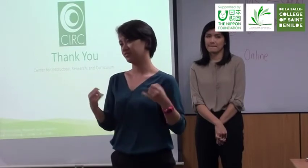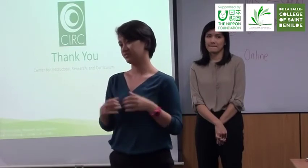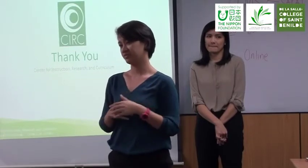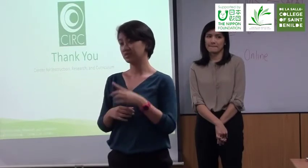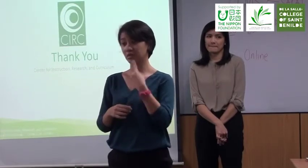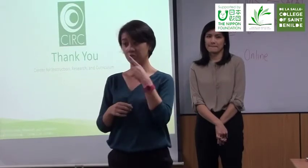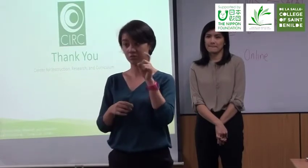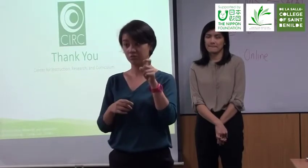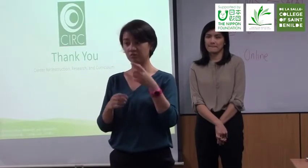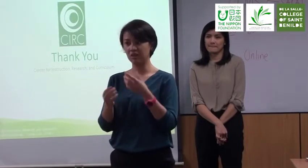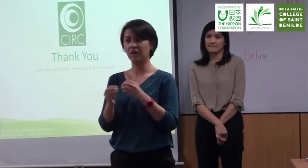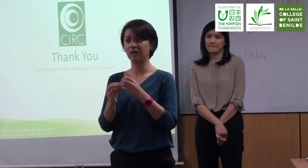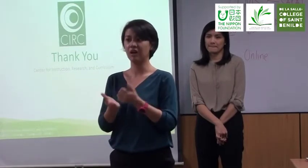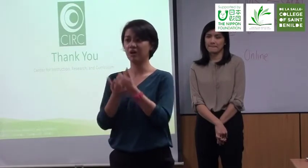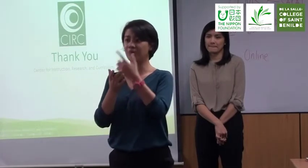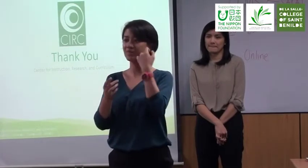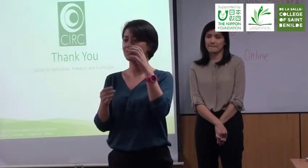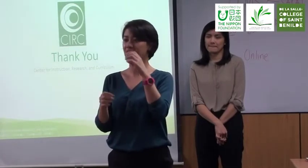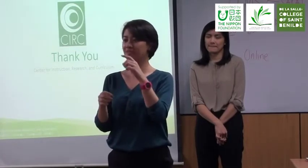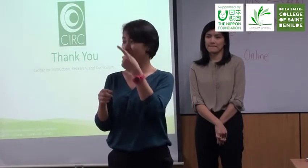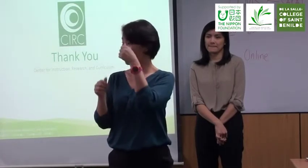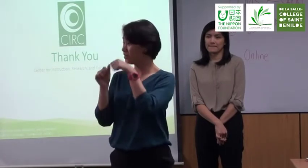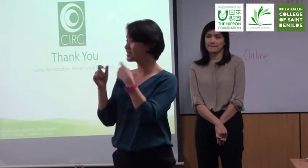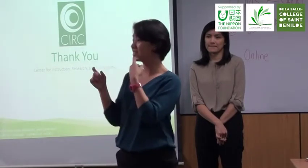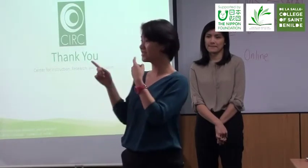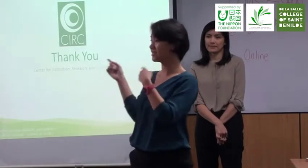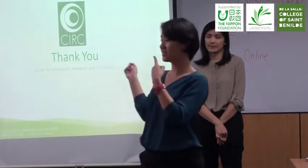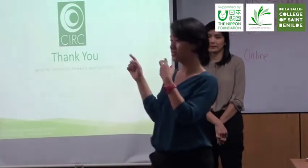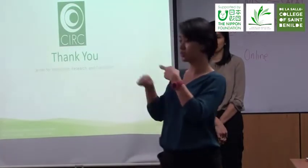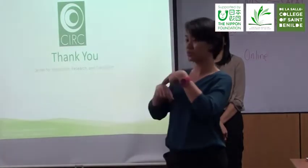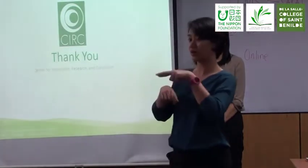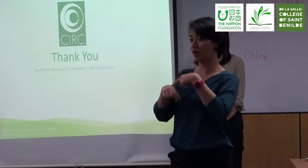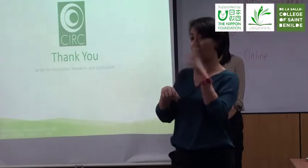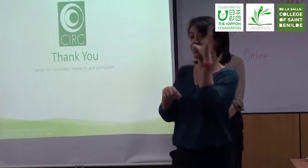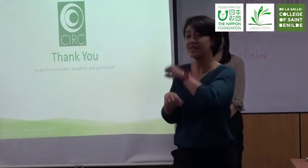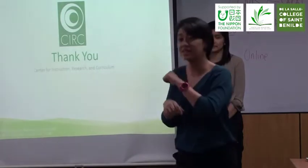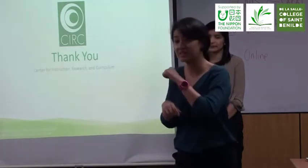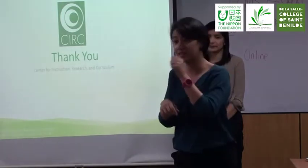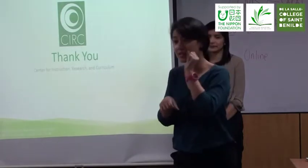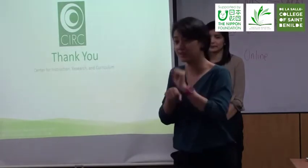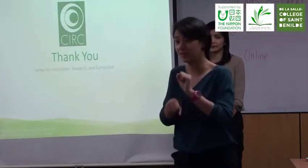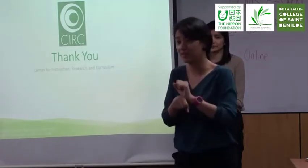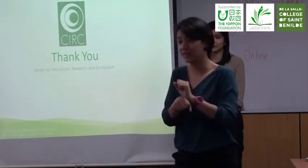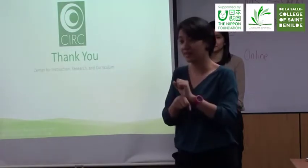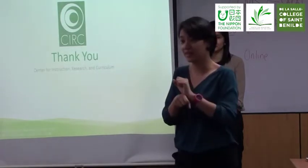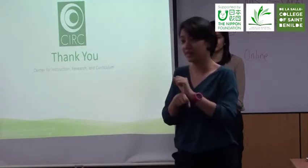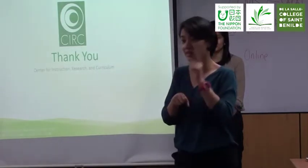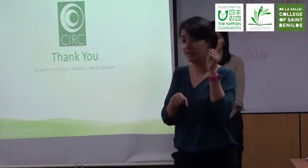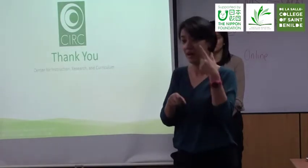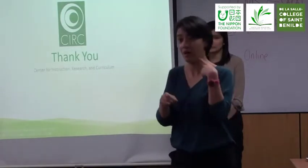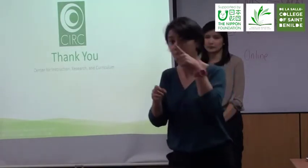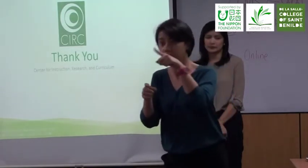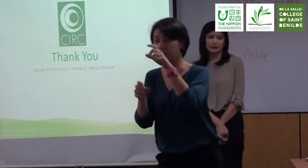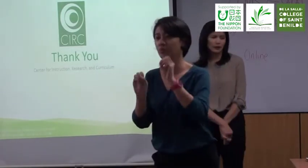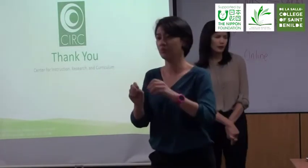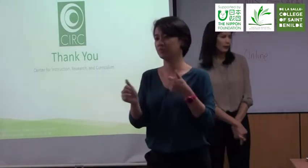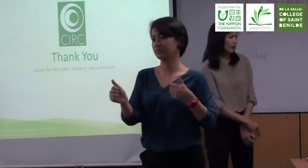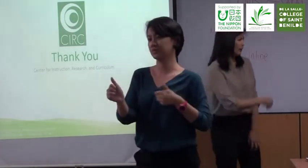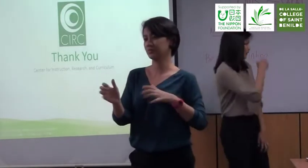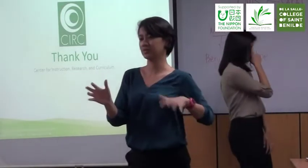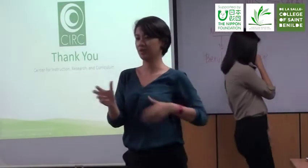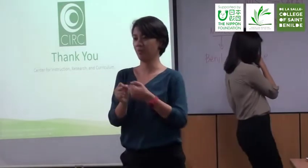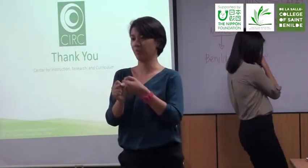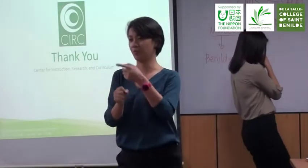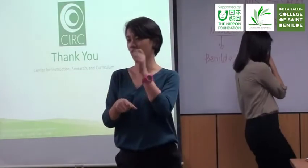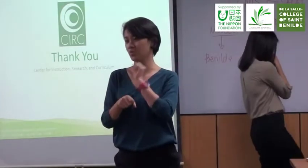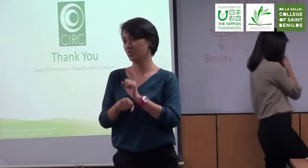So everything's being done online and it's really like quickly being assessed. So for example, they will